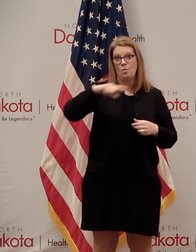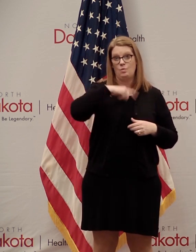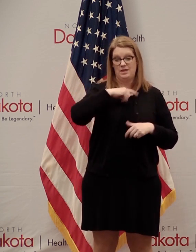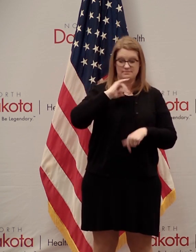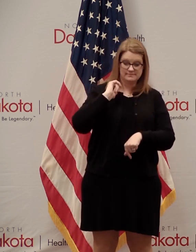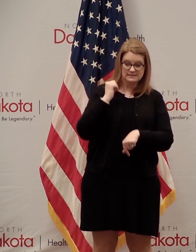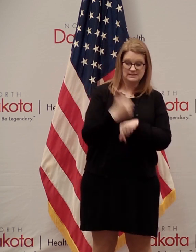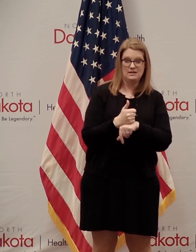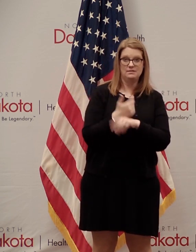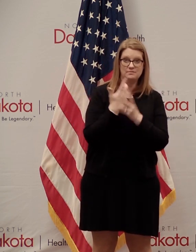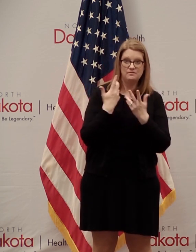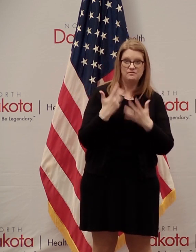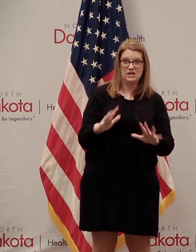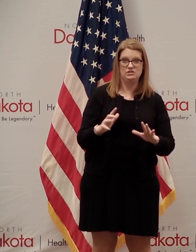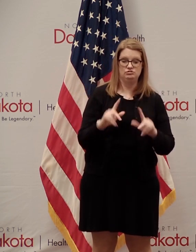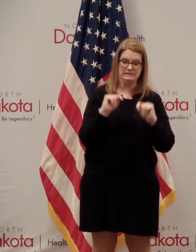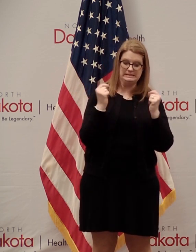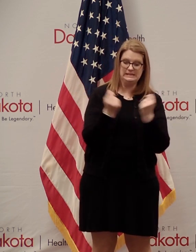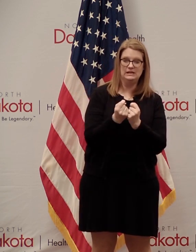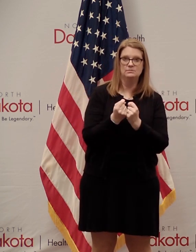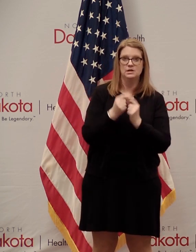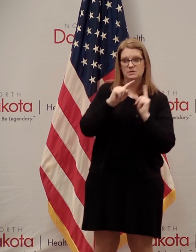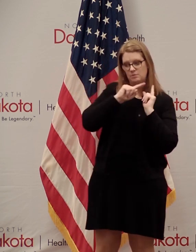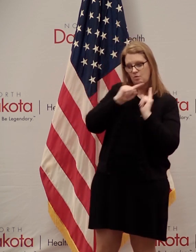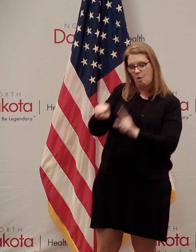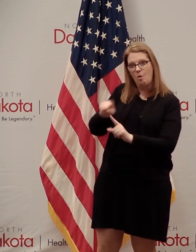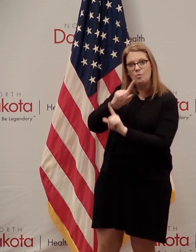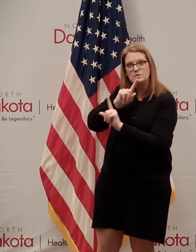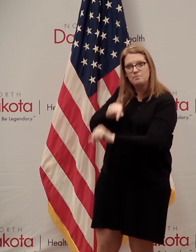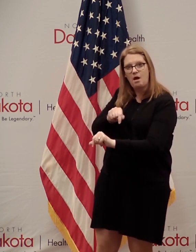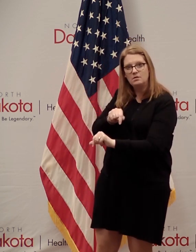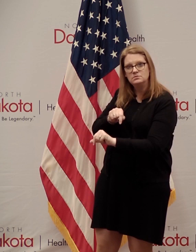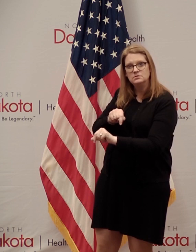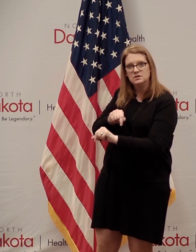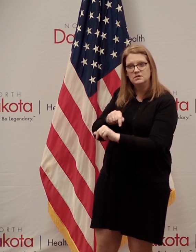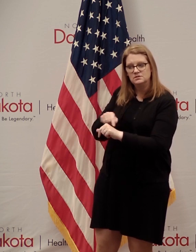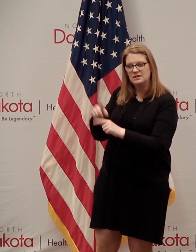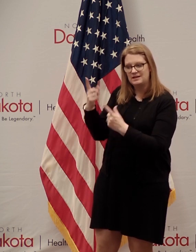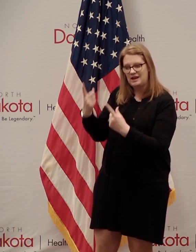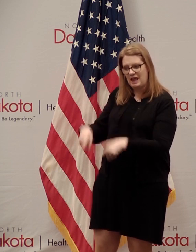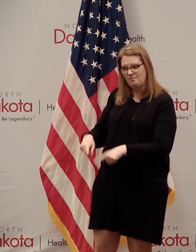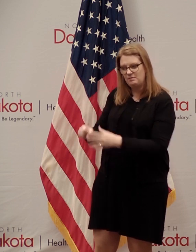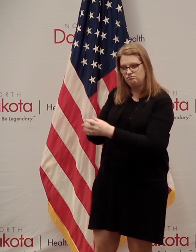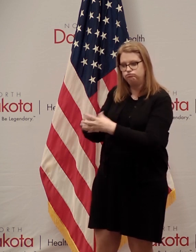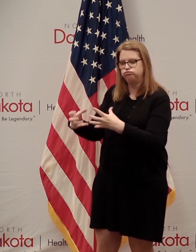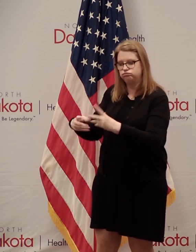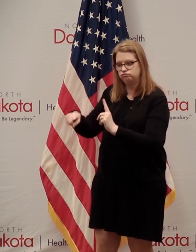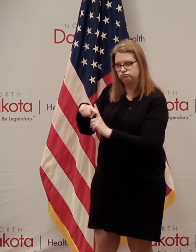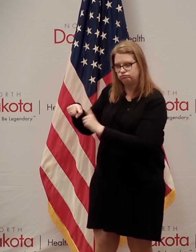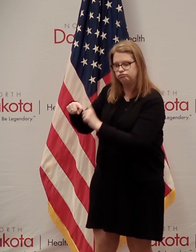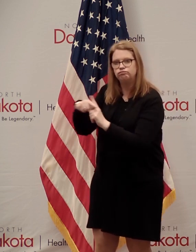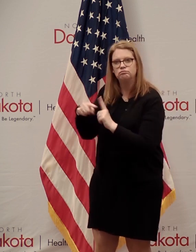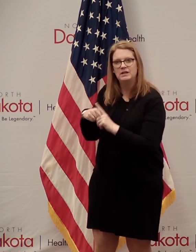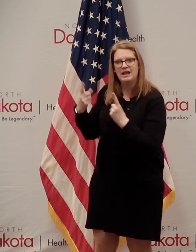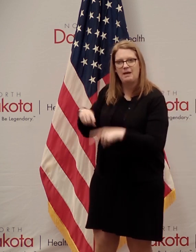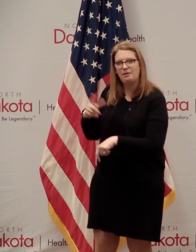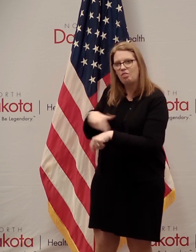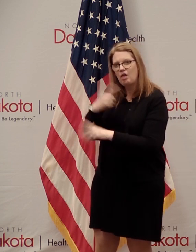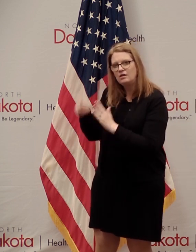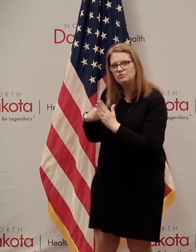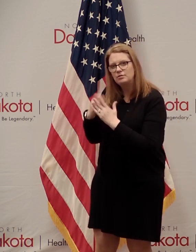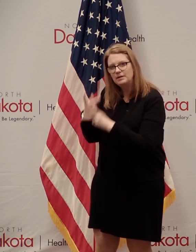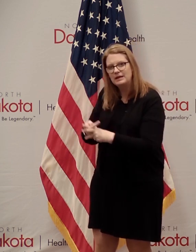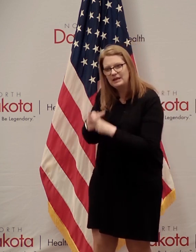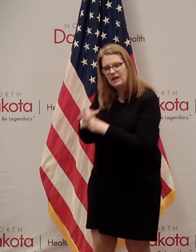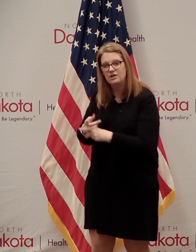rapid ability to respond to outbreaks that would occur in long-term care facilities. We know that from the beginning of this,